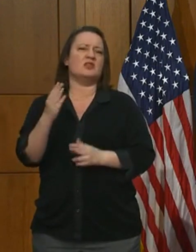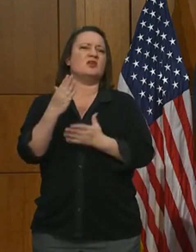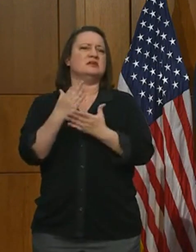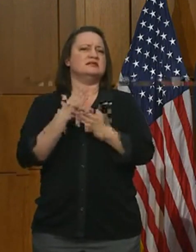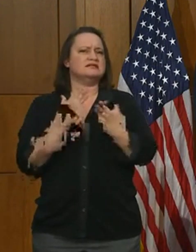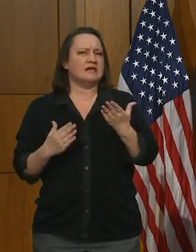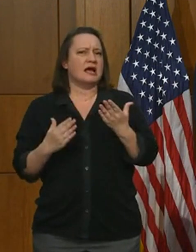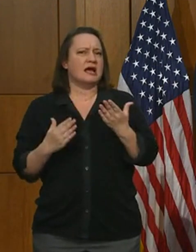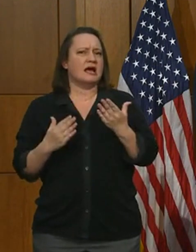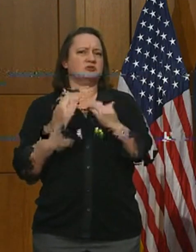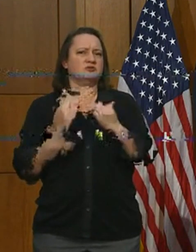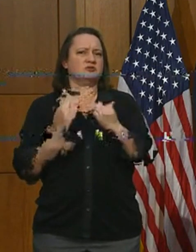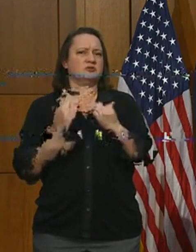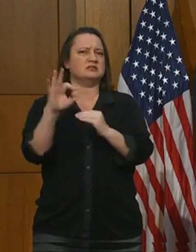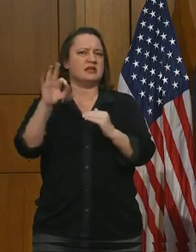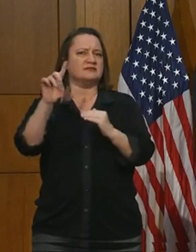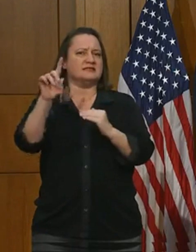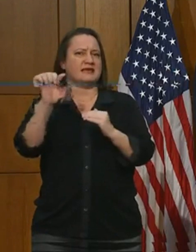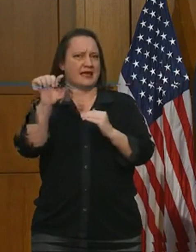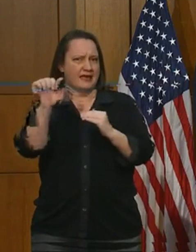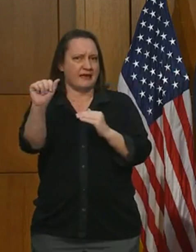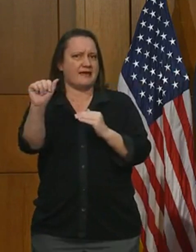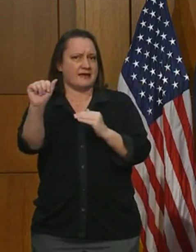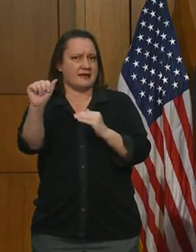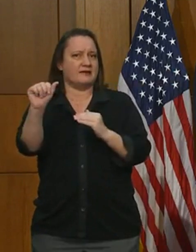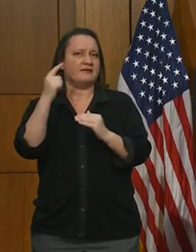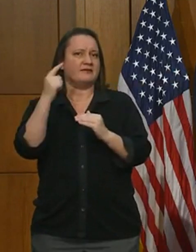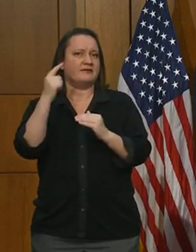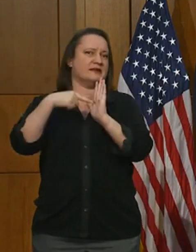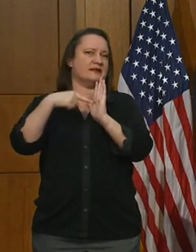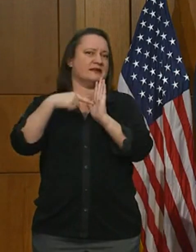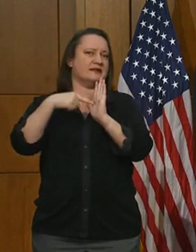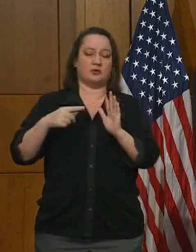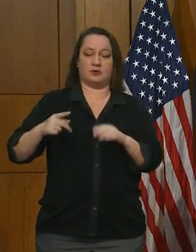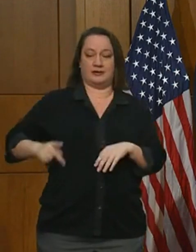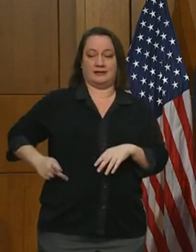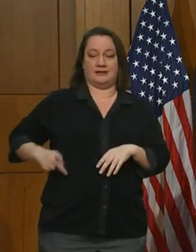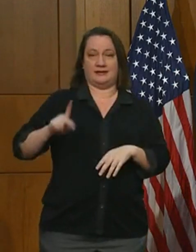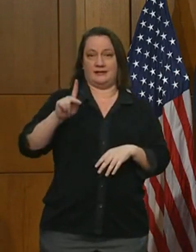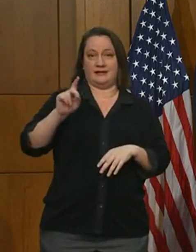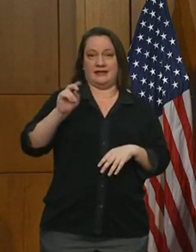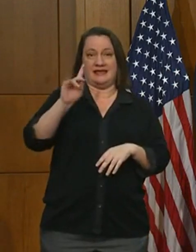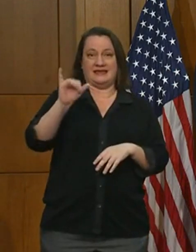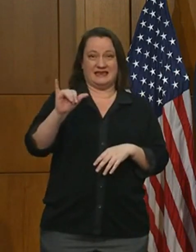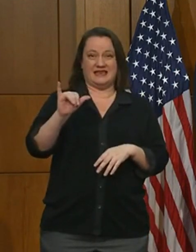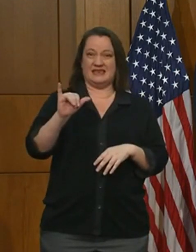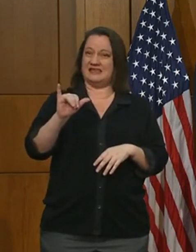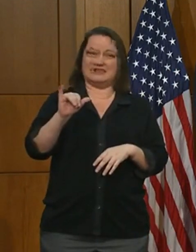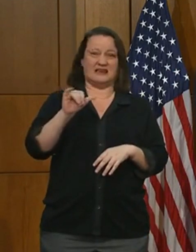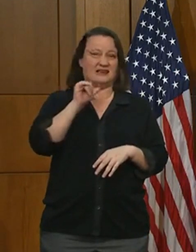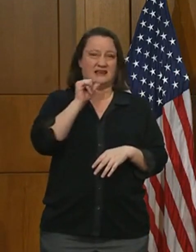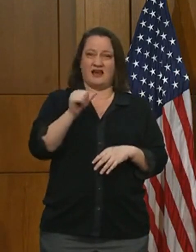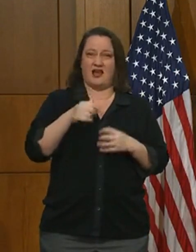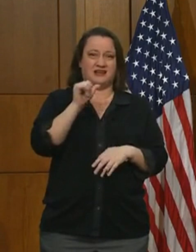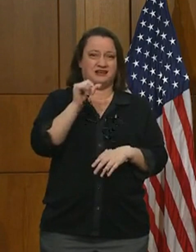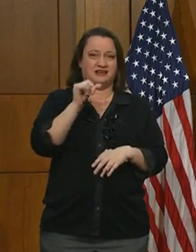kidney function, for example, you couldn't get this medication. But everyone's name goes into the hat.